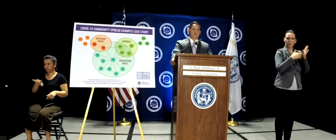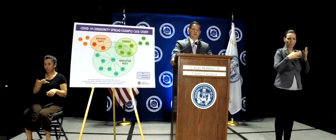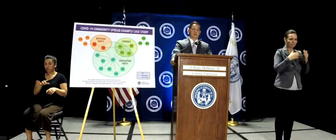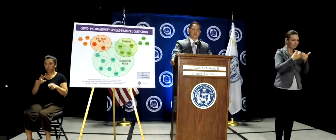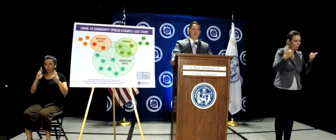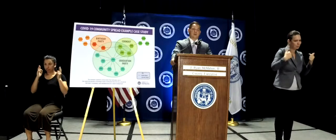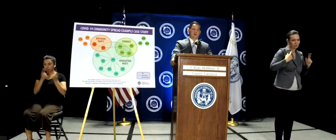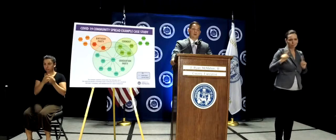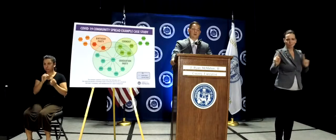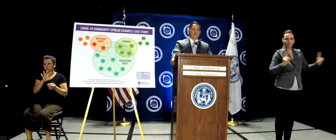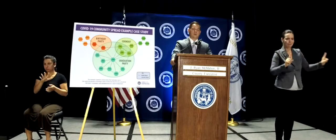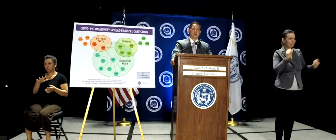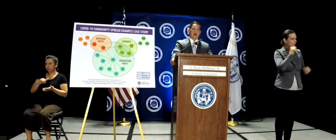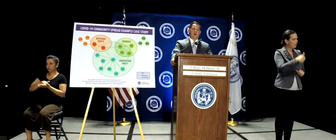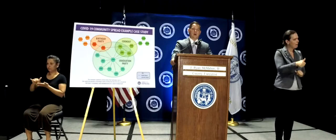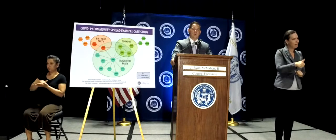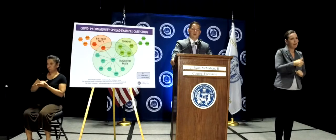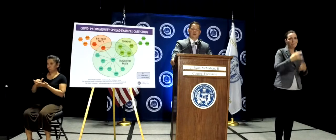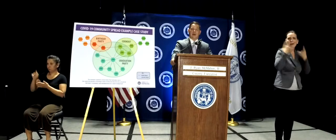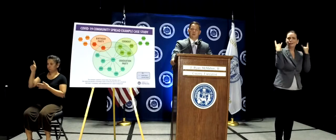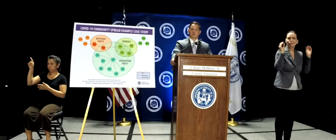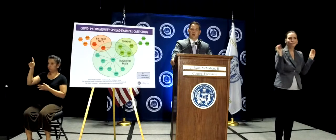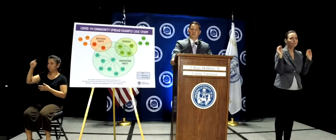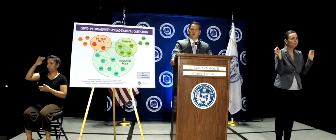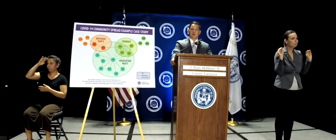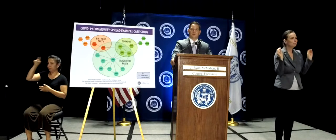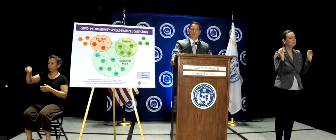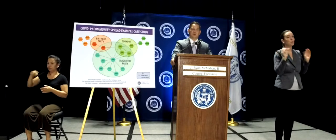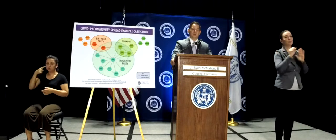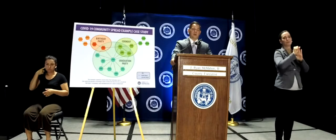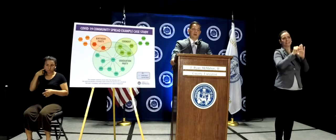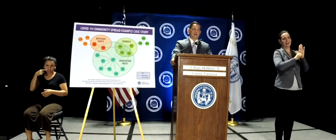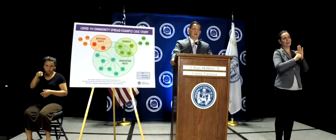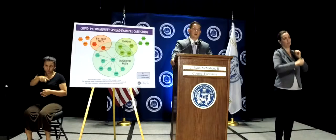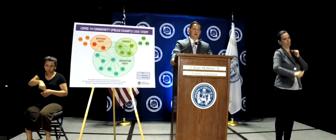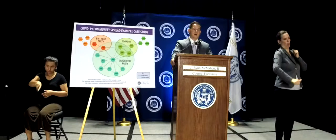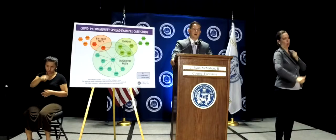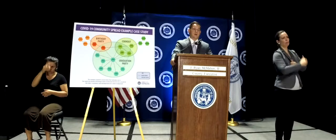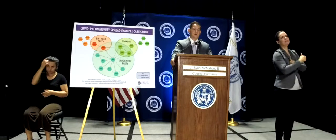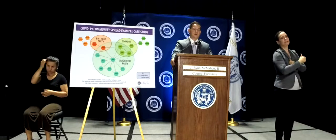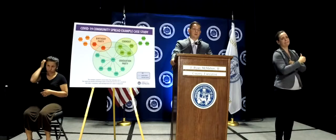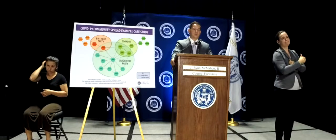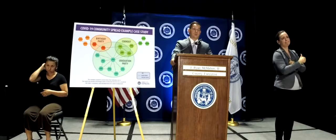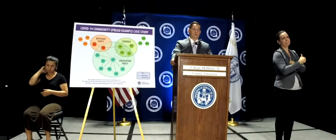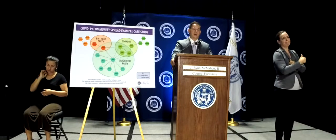at downstate areas. I know we haven't had those problems in our community. We had